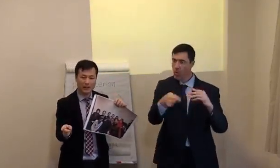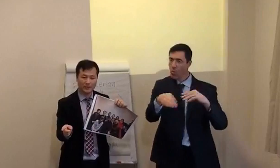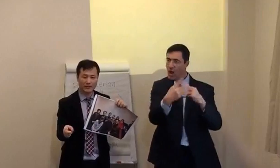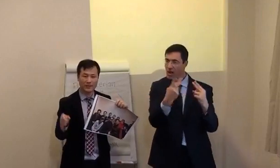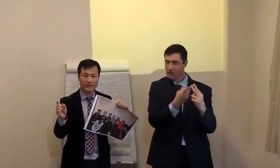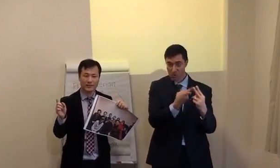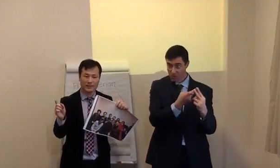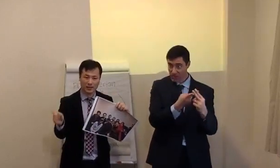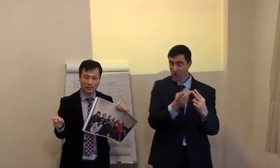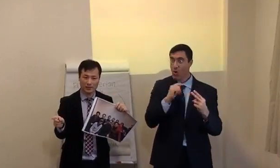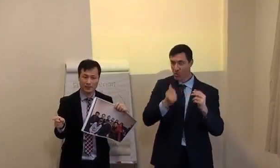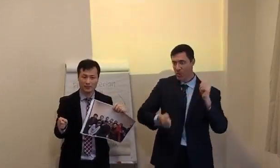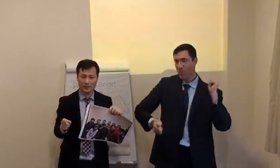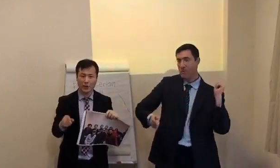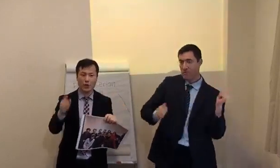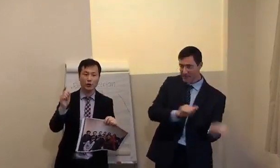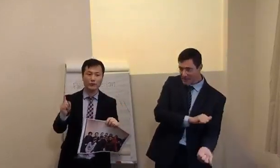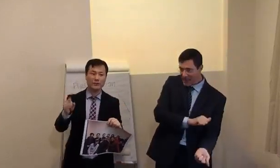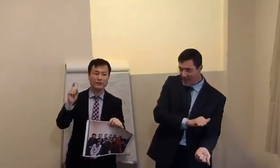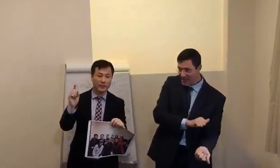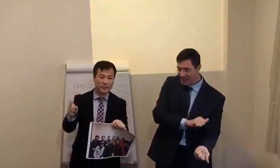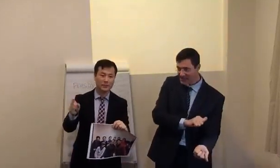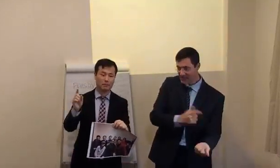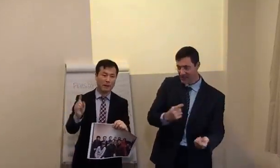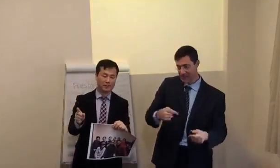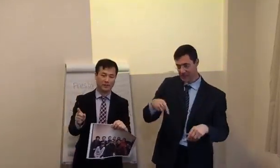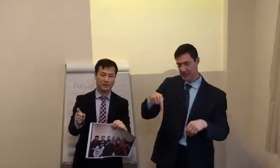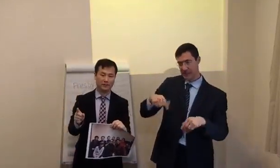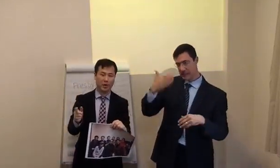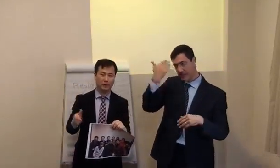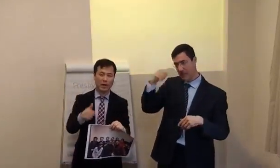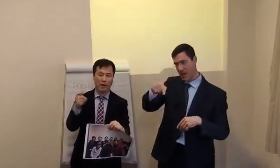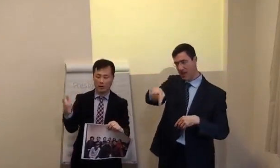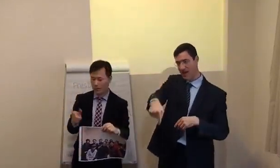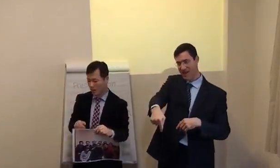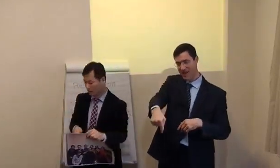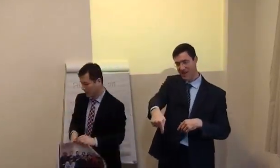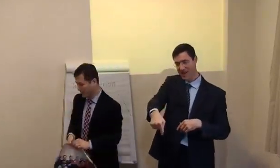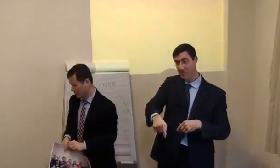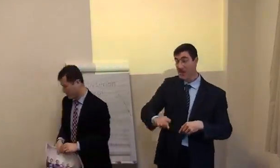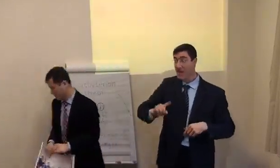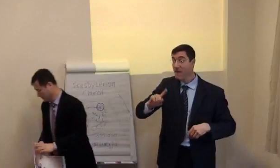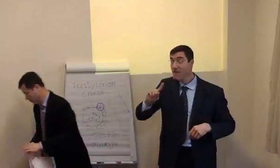baptized this summer. It will be the first baptism of our congregation.